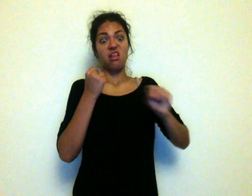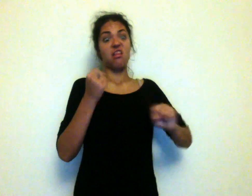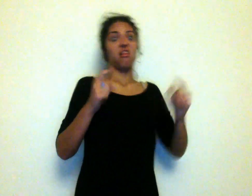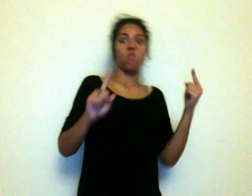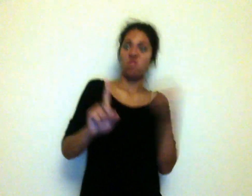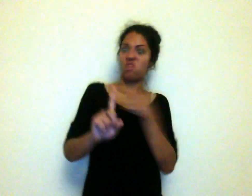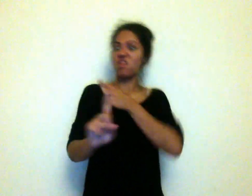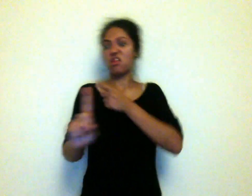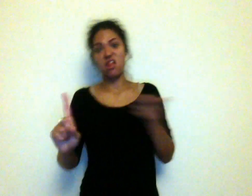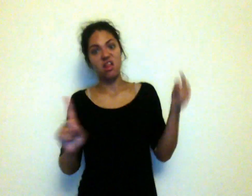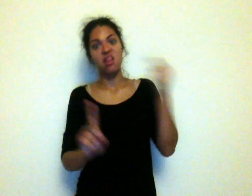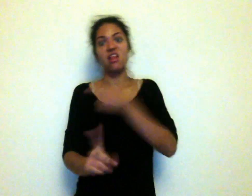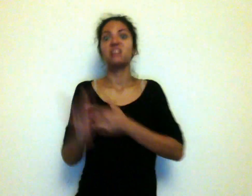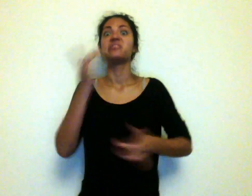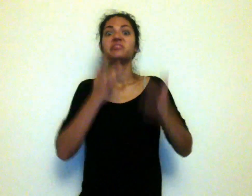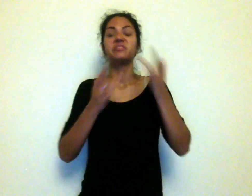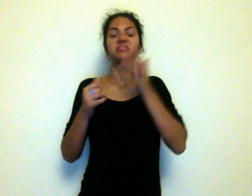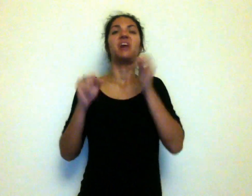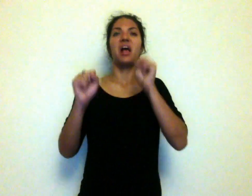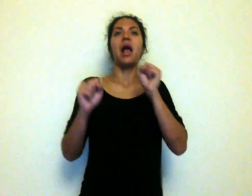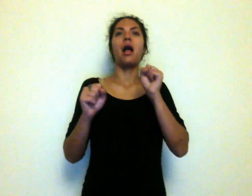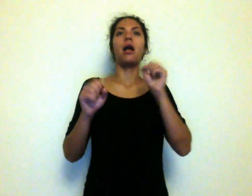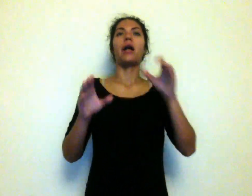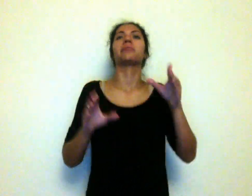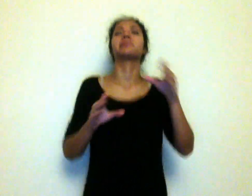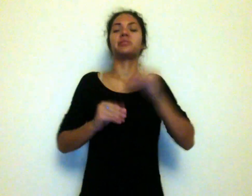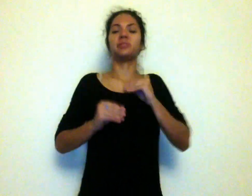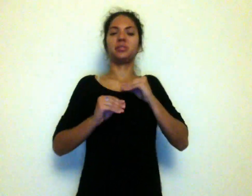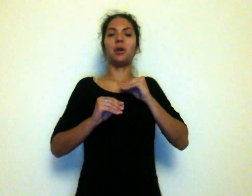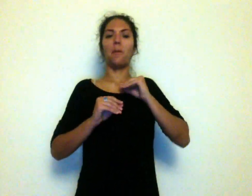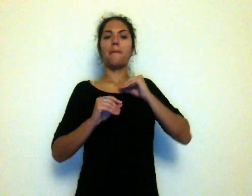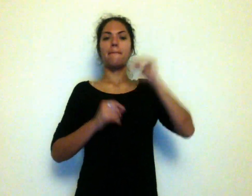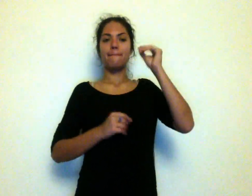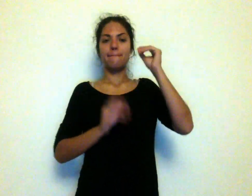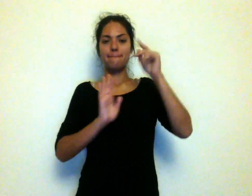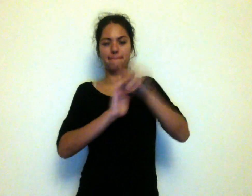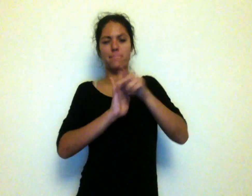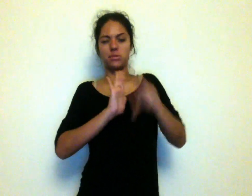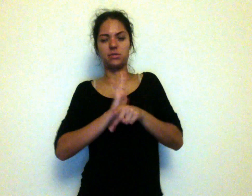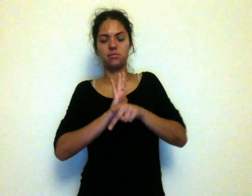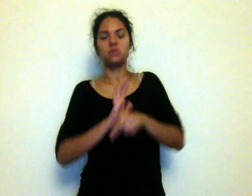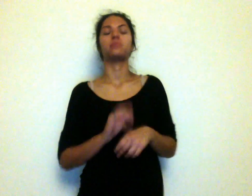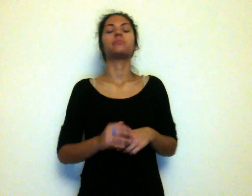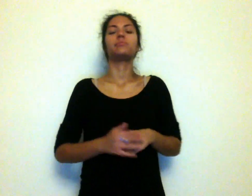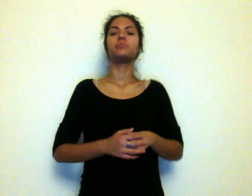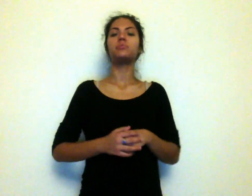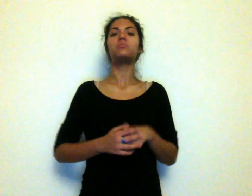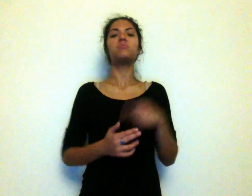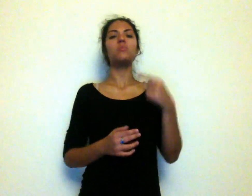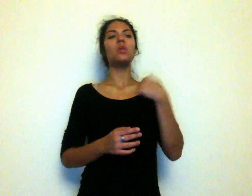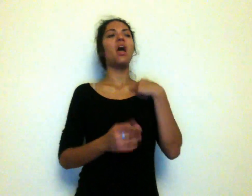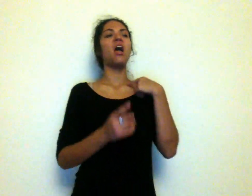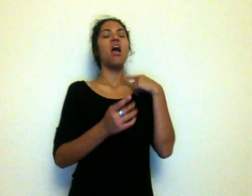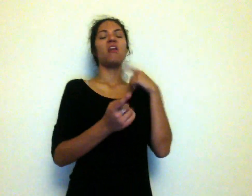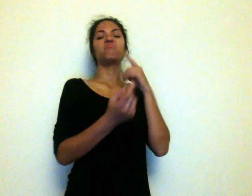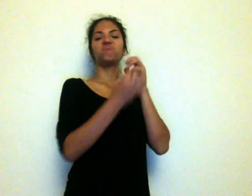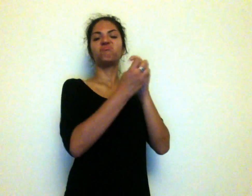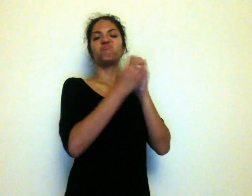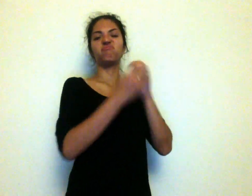my professor at Cambridge, when I'd suddenly sometimes throw a question his way after he'd made a dogmatic statement on Hinduism of some sort, he'd